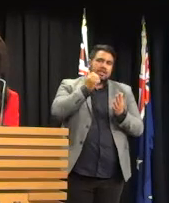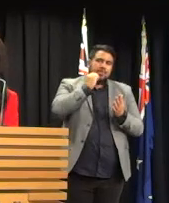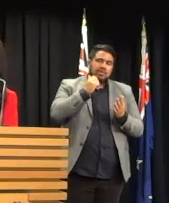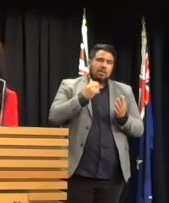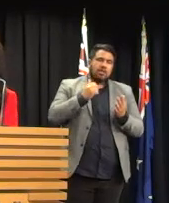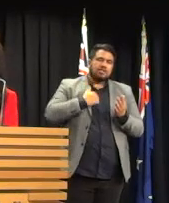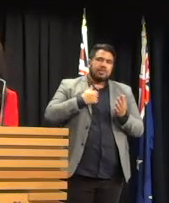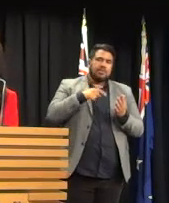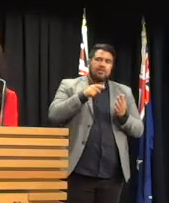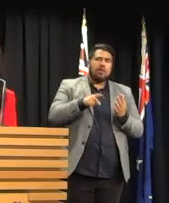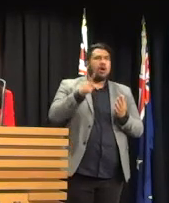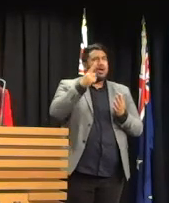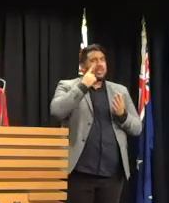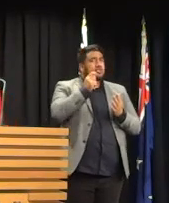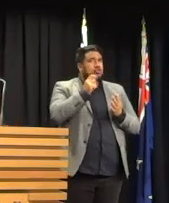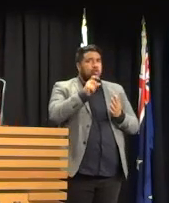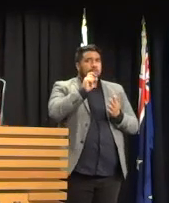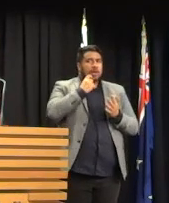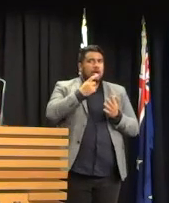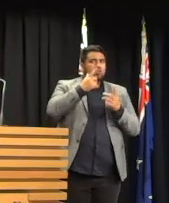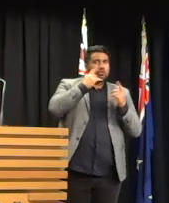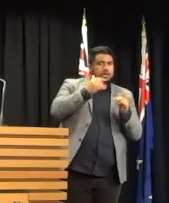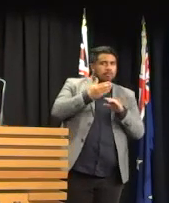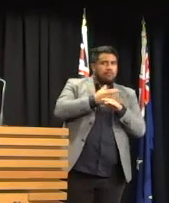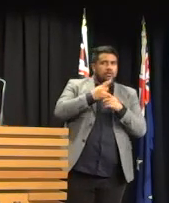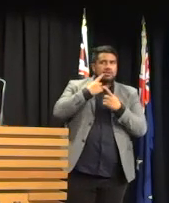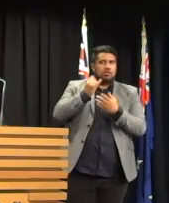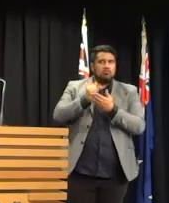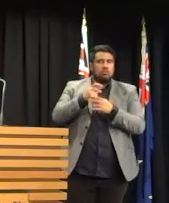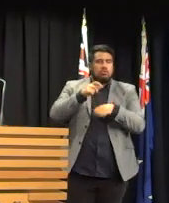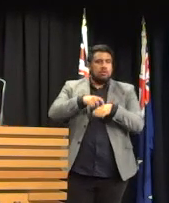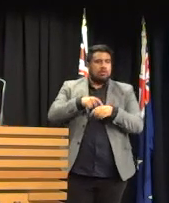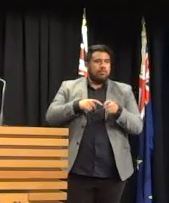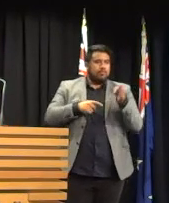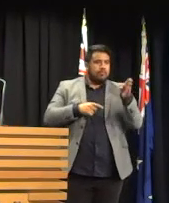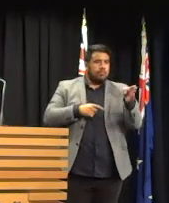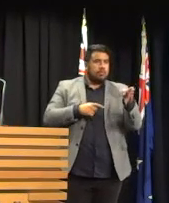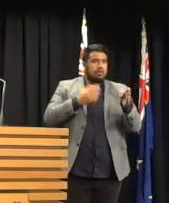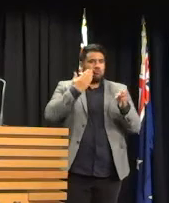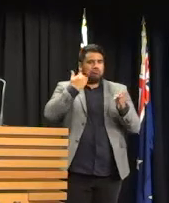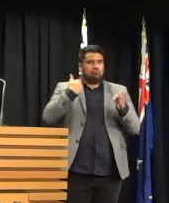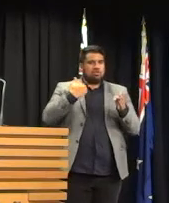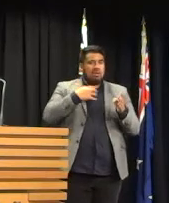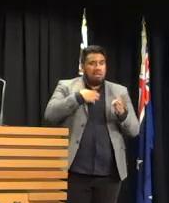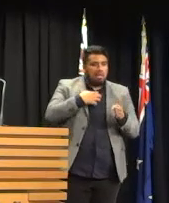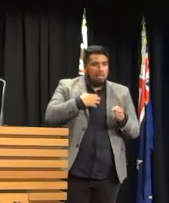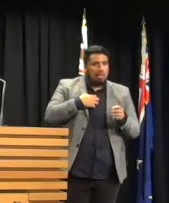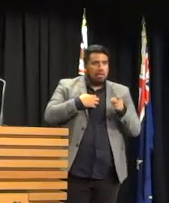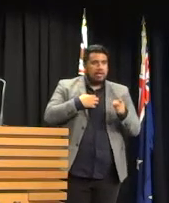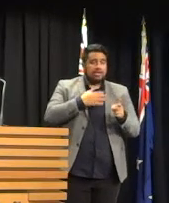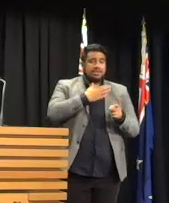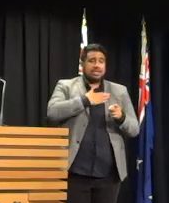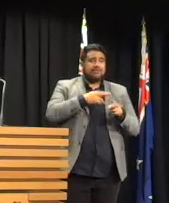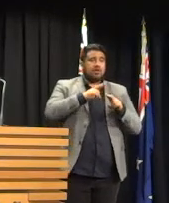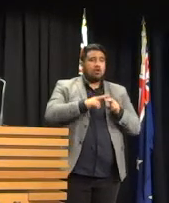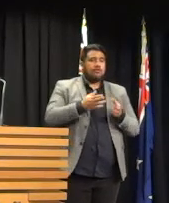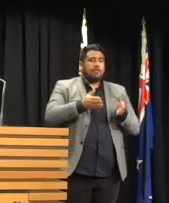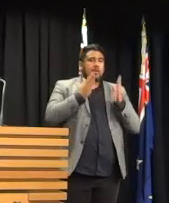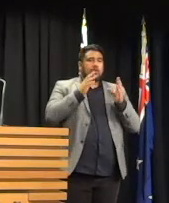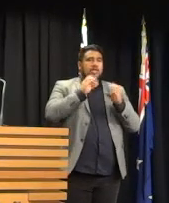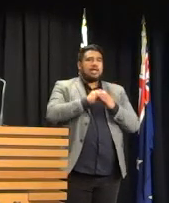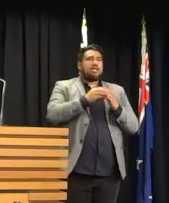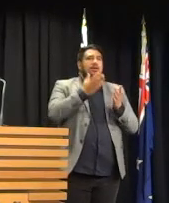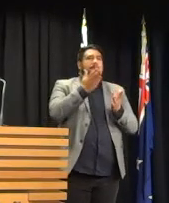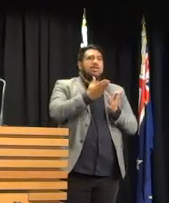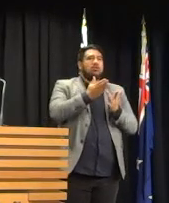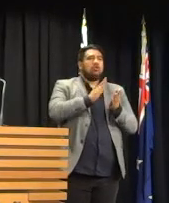want to go and check that before I set you off on the wrong path. The latest regulations about the safety of buildings at Middlemore, are you